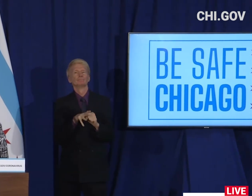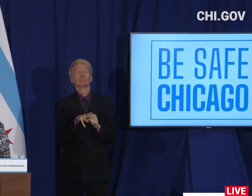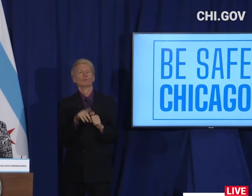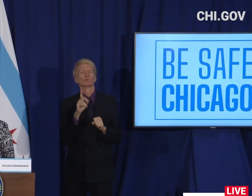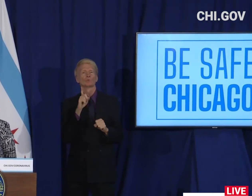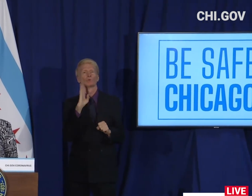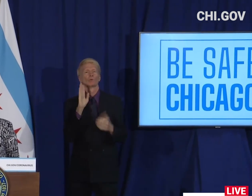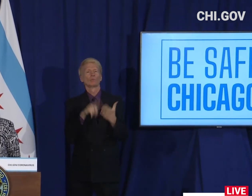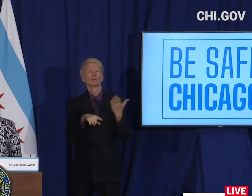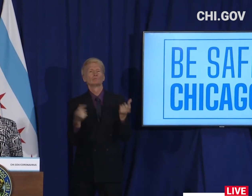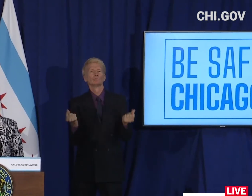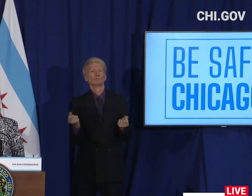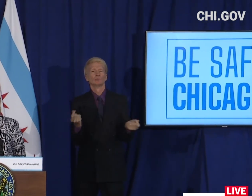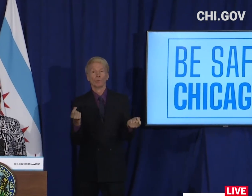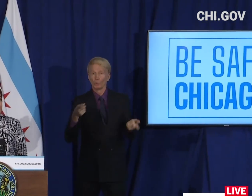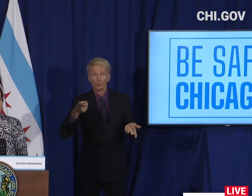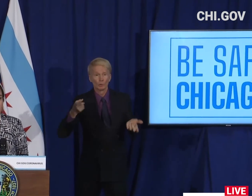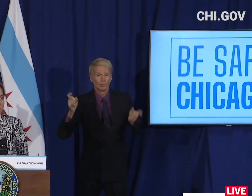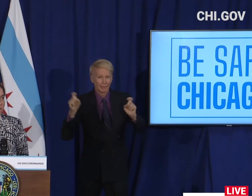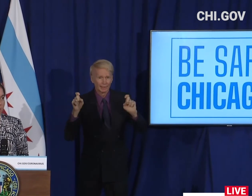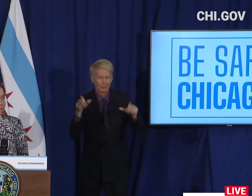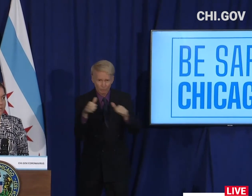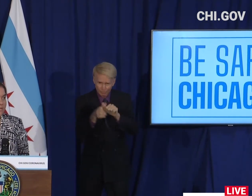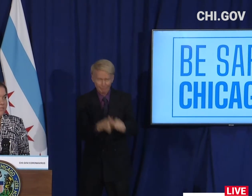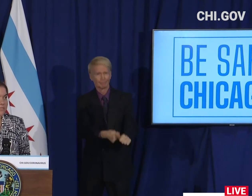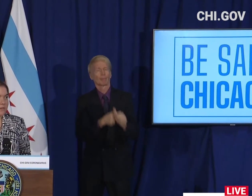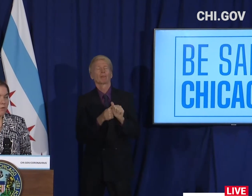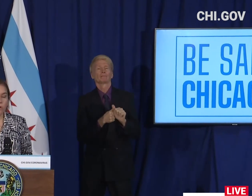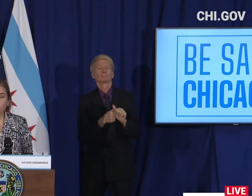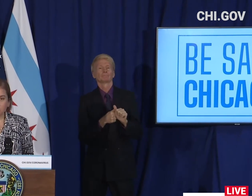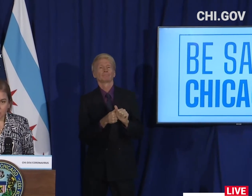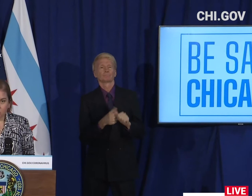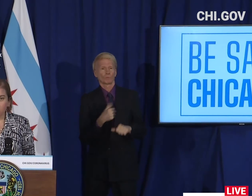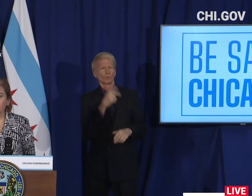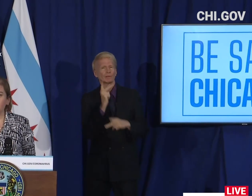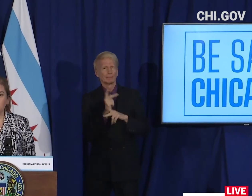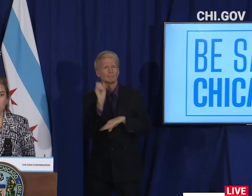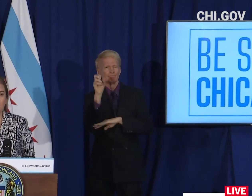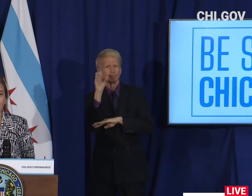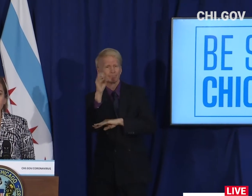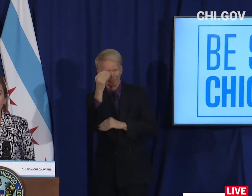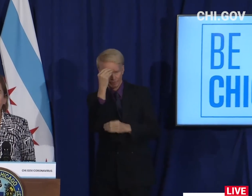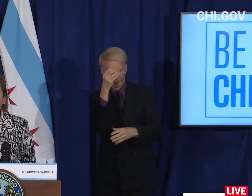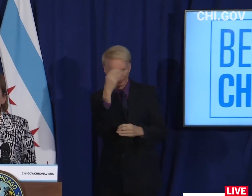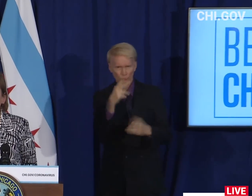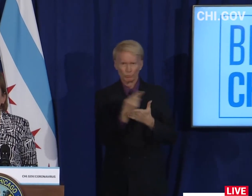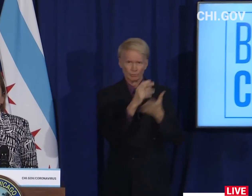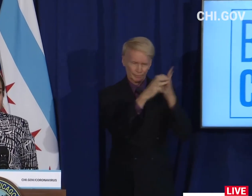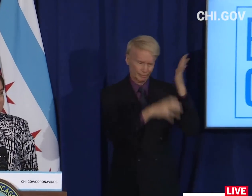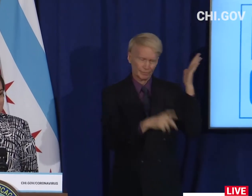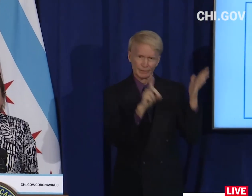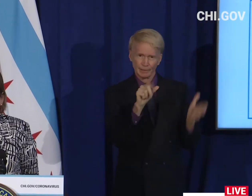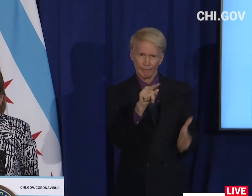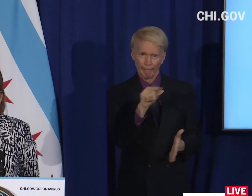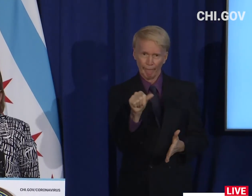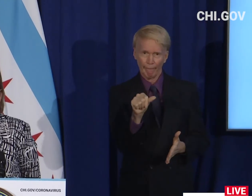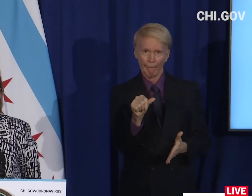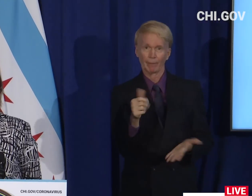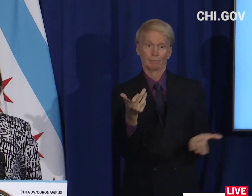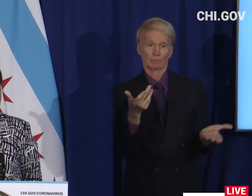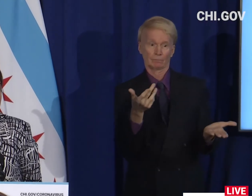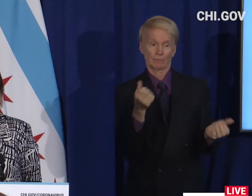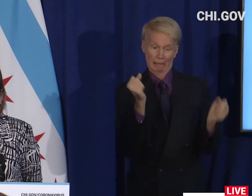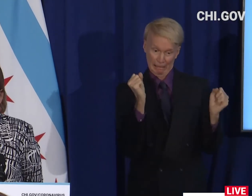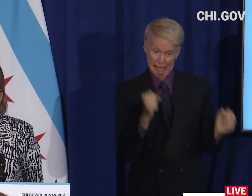do it. We'll continue to give you updates. We'll continue to use the data. If we can turn this